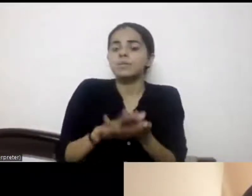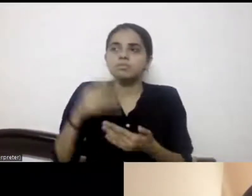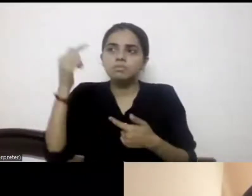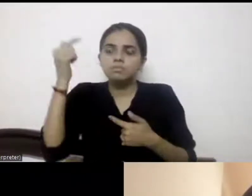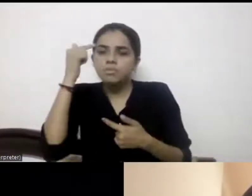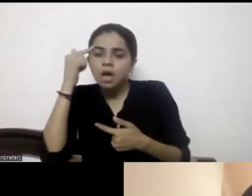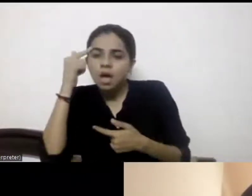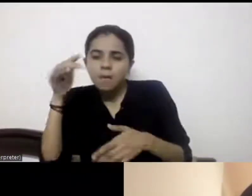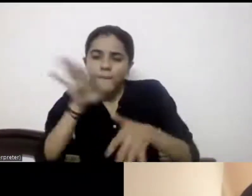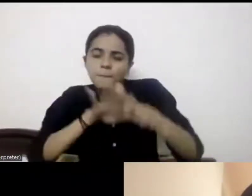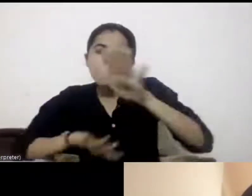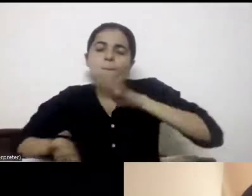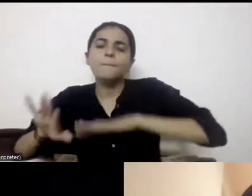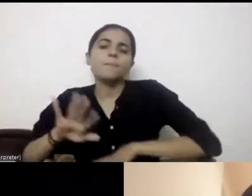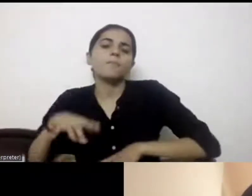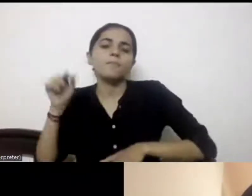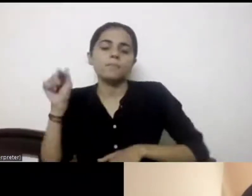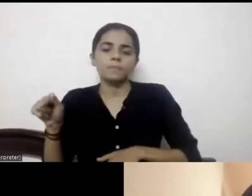assumptions.